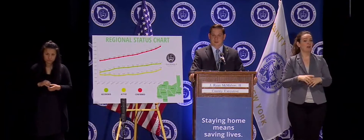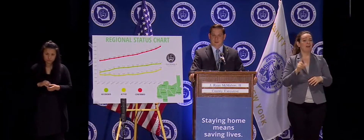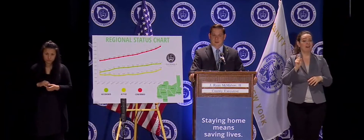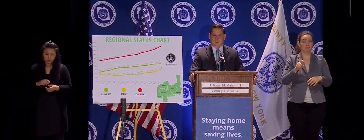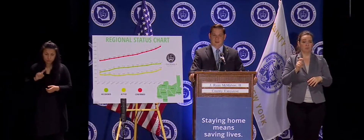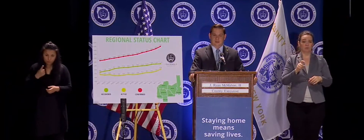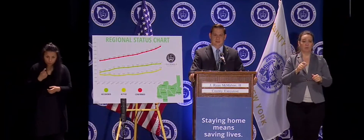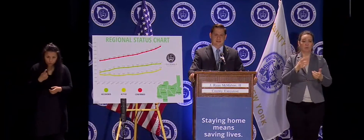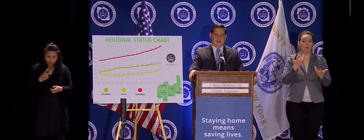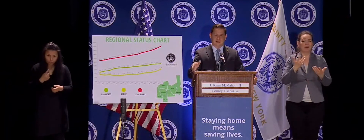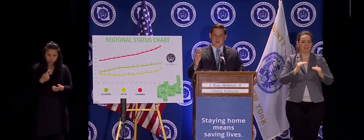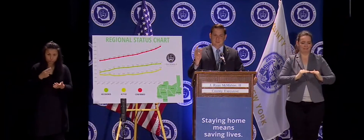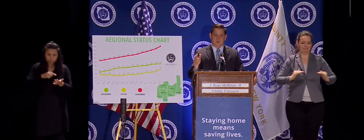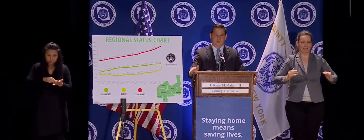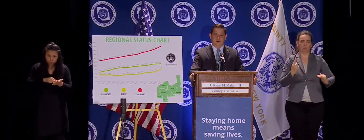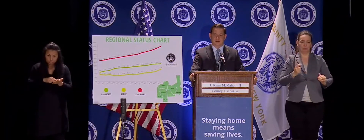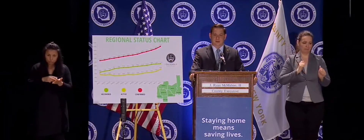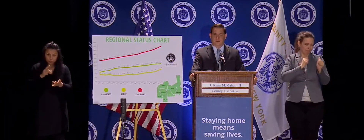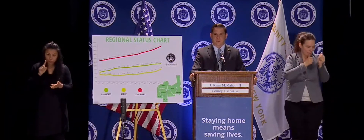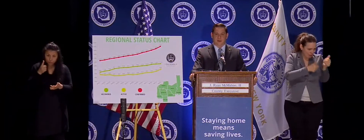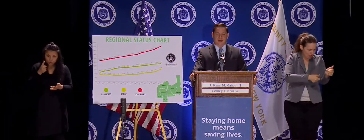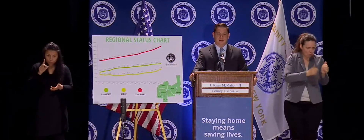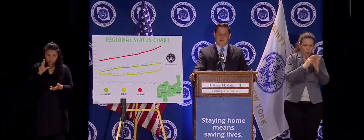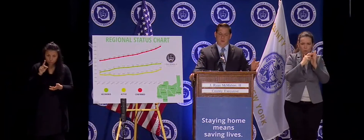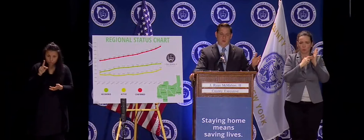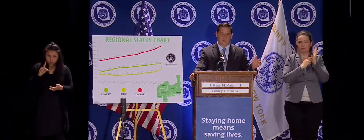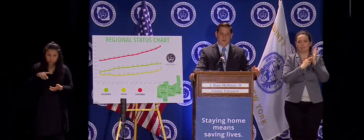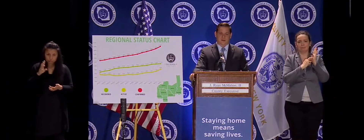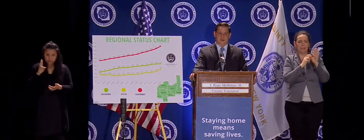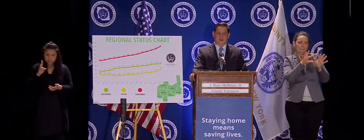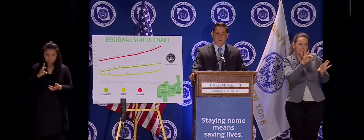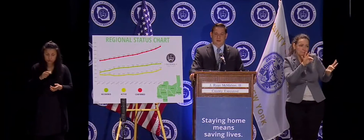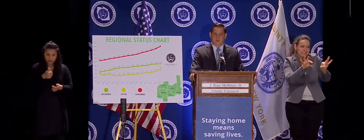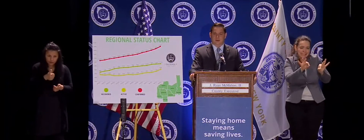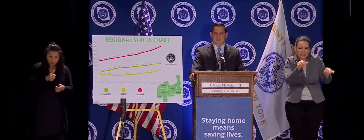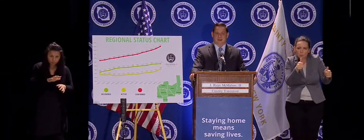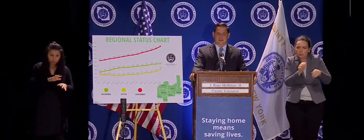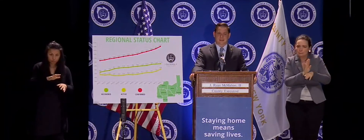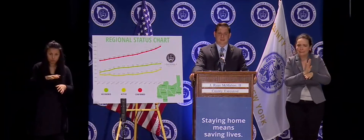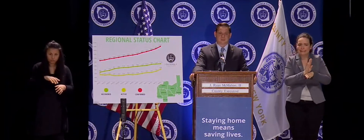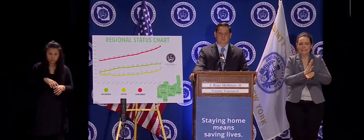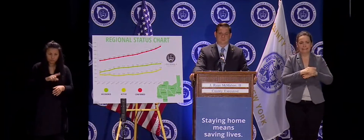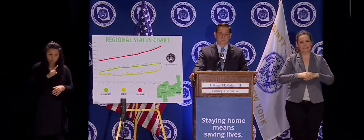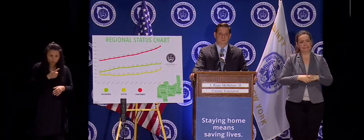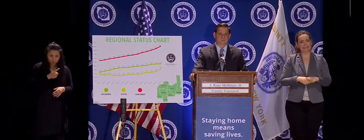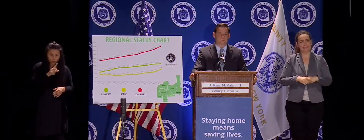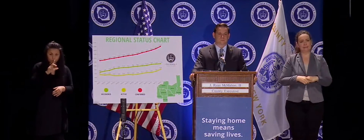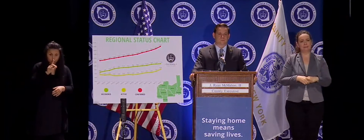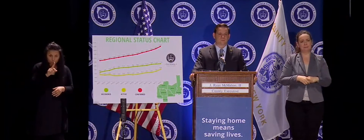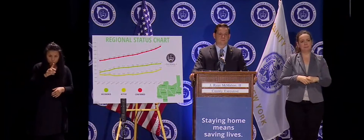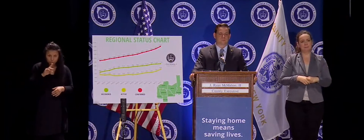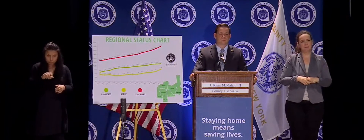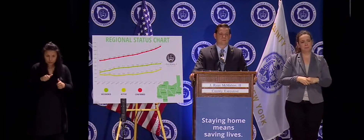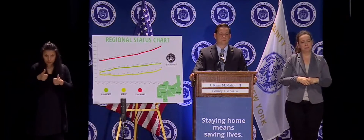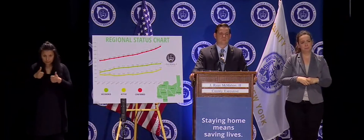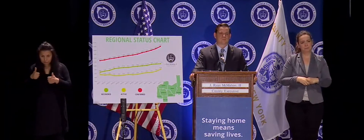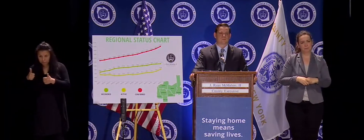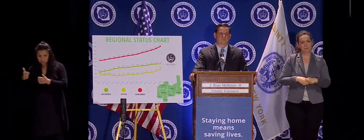industry. The state's not going to approve anything other than that, and nor do we think it would make a lot of sense.